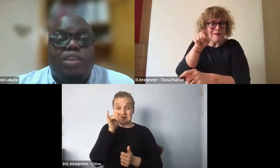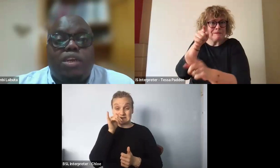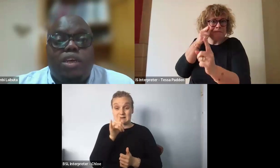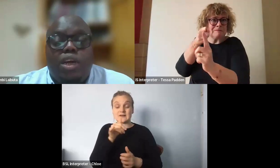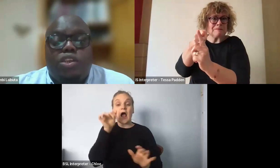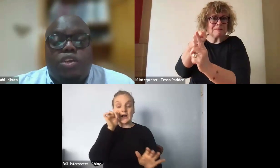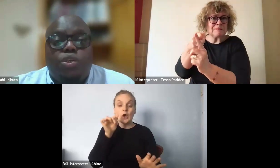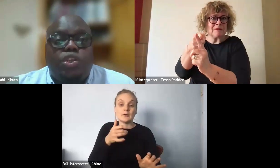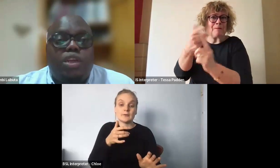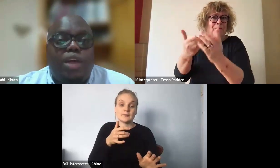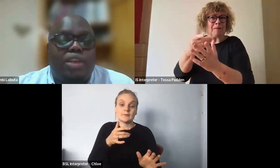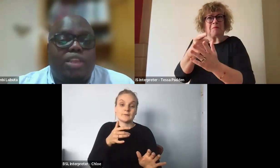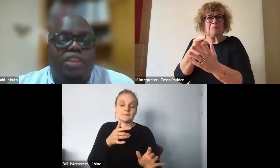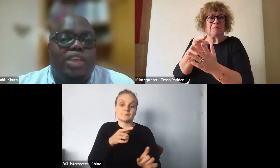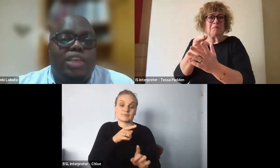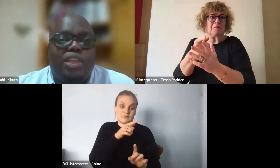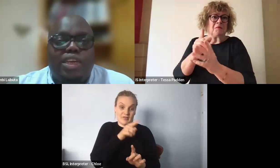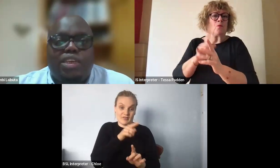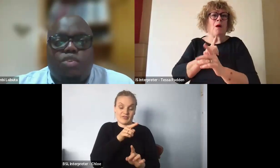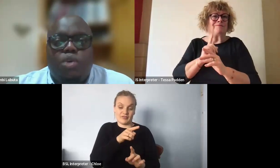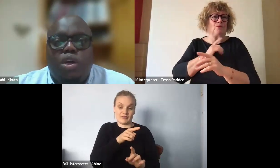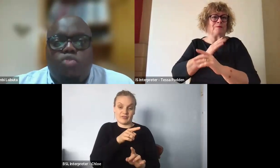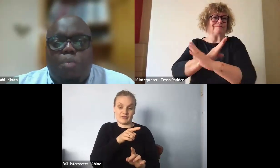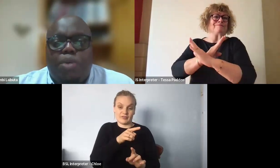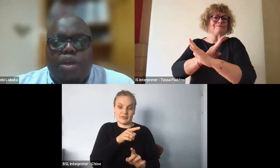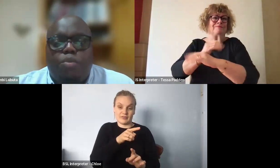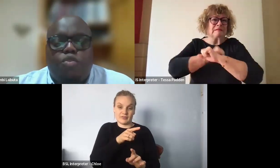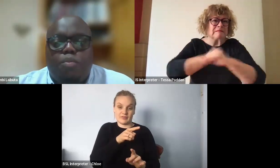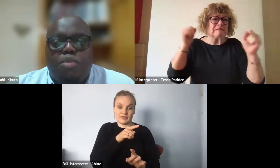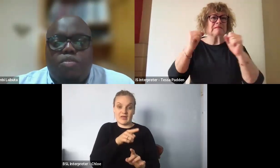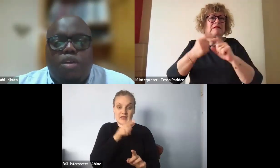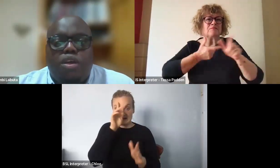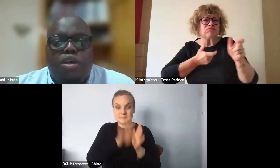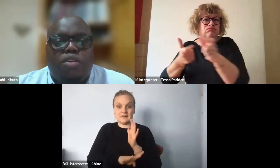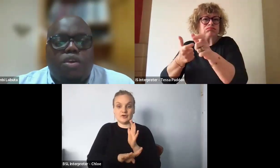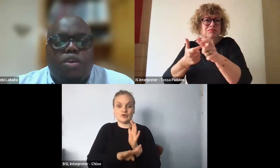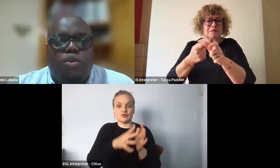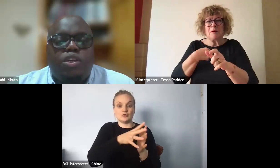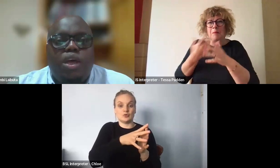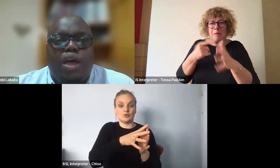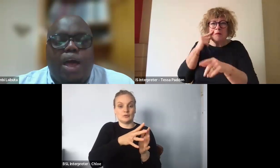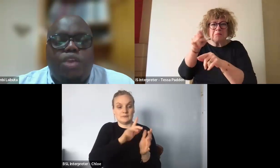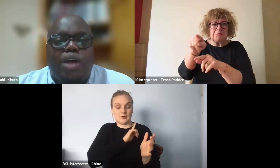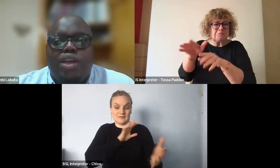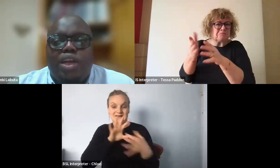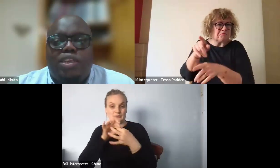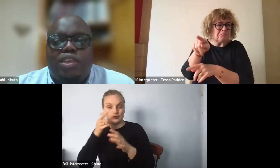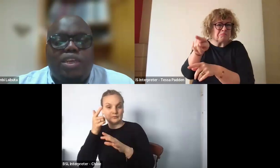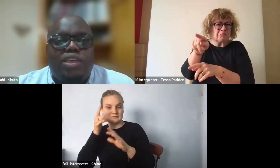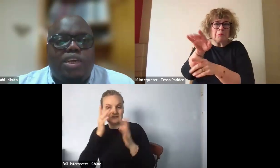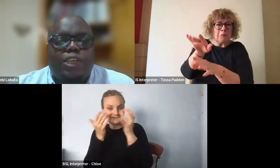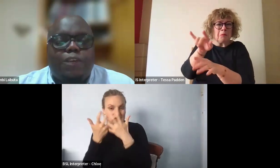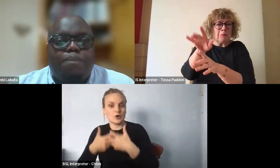were killed extrajudicially, and they say that the data to apprehend them was from this technology. In Uganda,